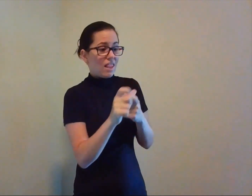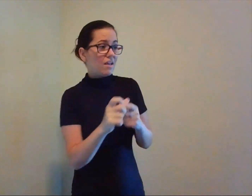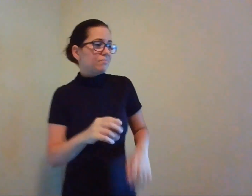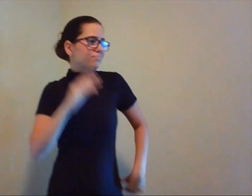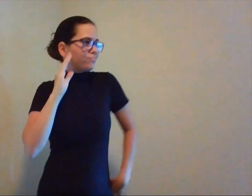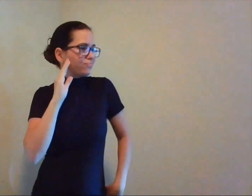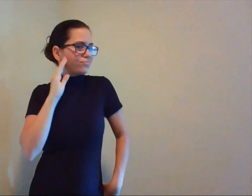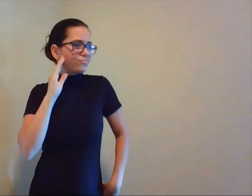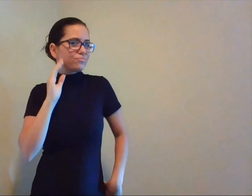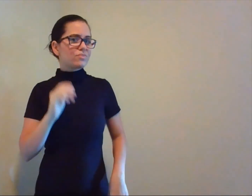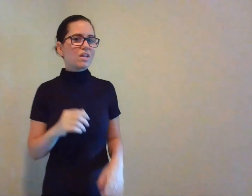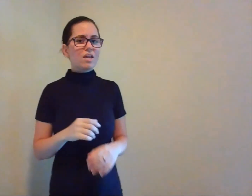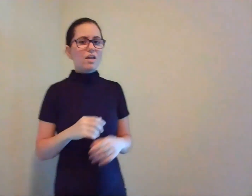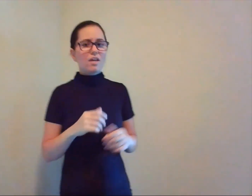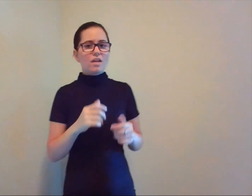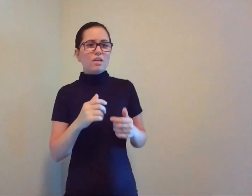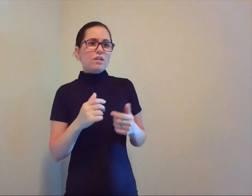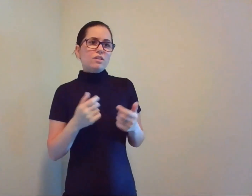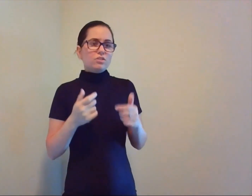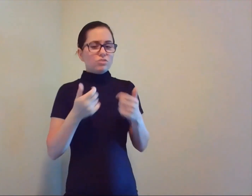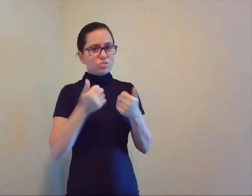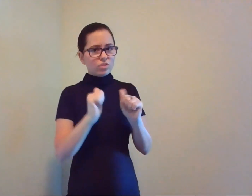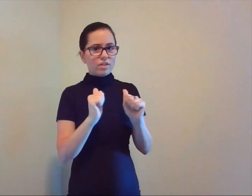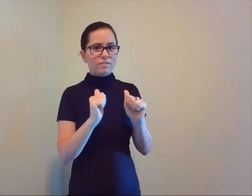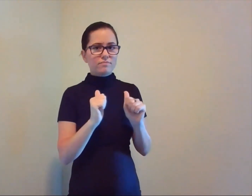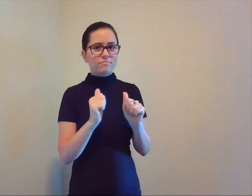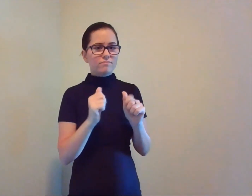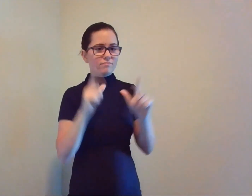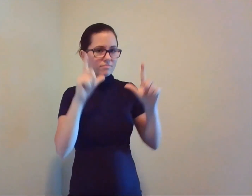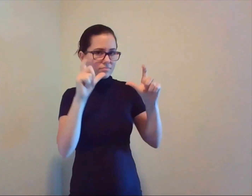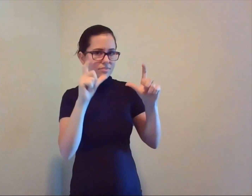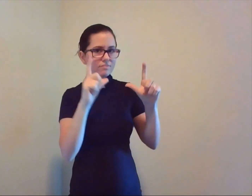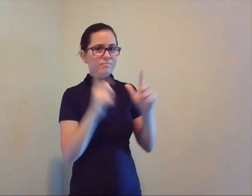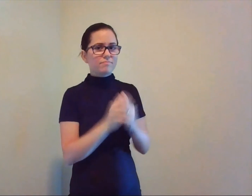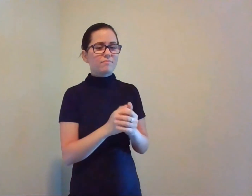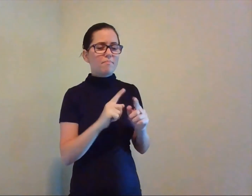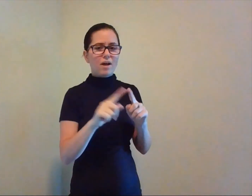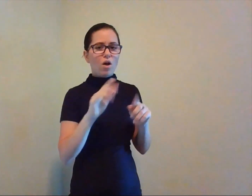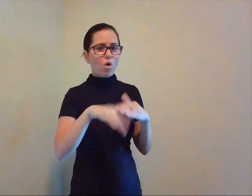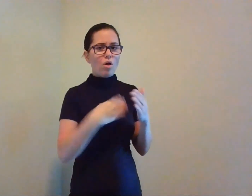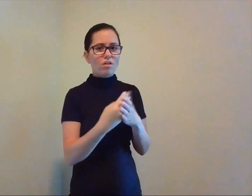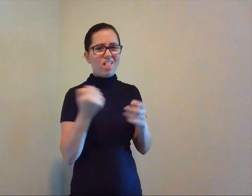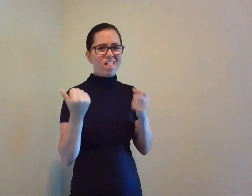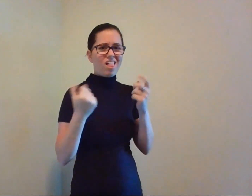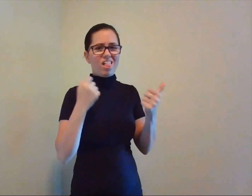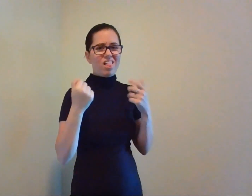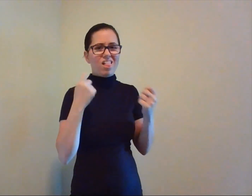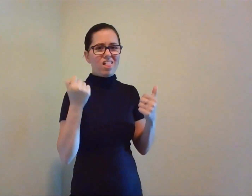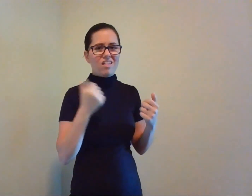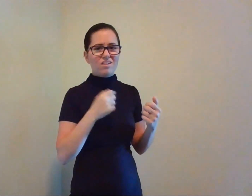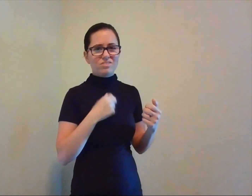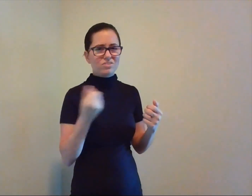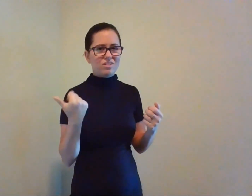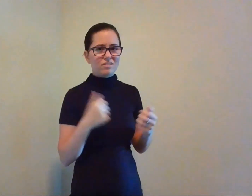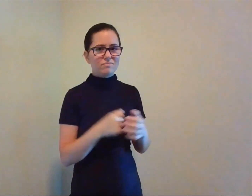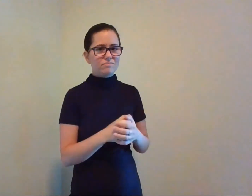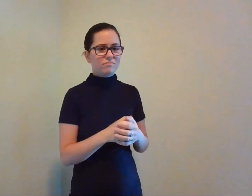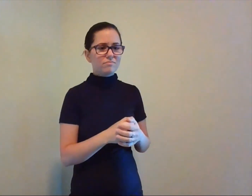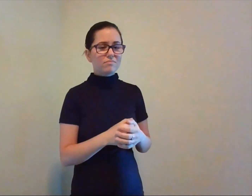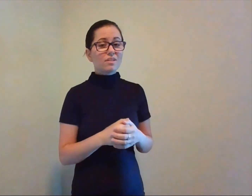turn her butt and it wouldn't be out as far. Like Chrissy knew exactly, she could read their minds. Yeah, too much butt. And then the one girl, she put on jean shorts. I gotta have